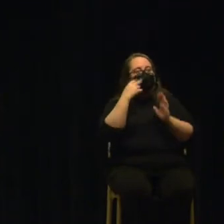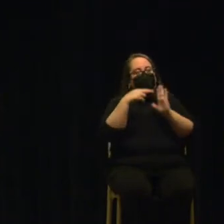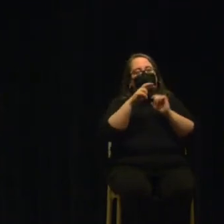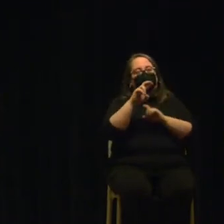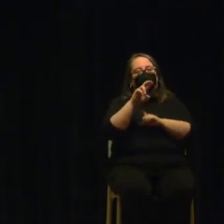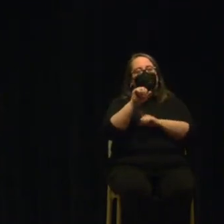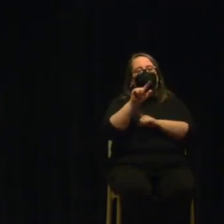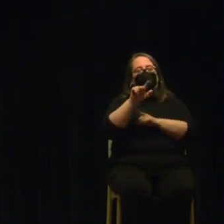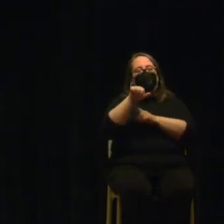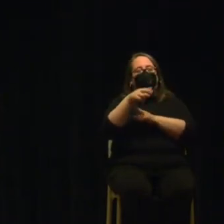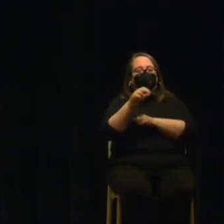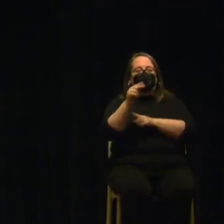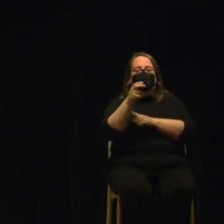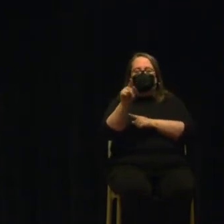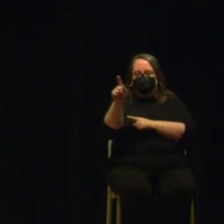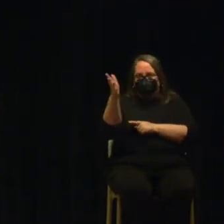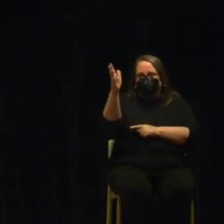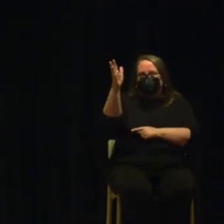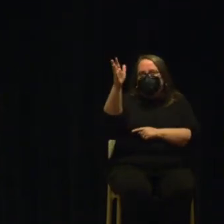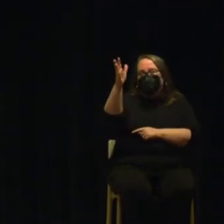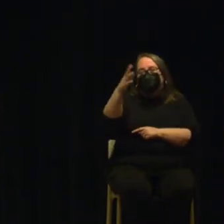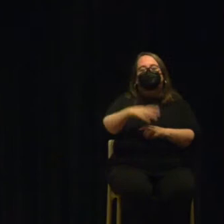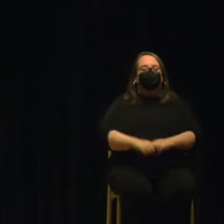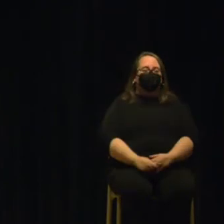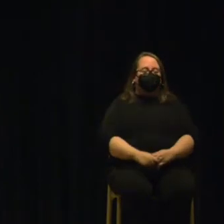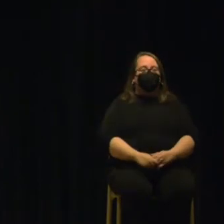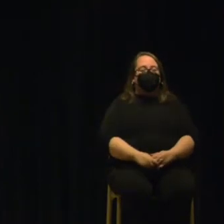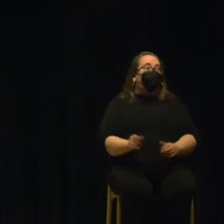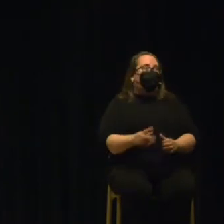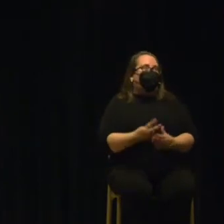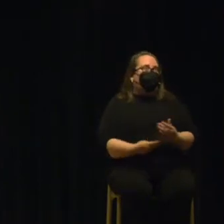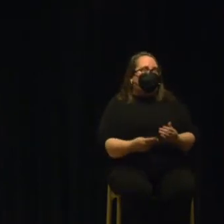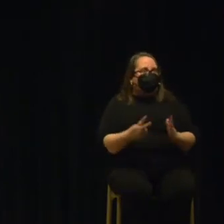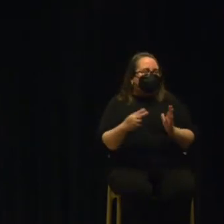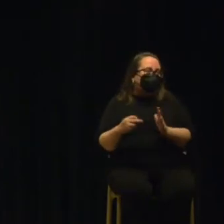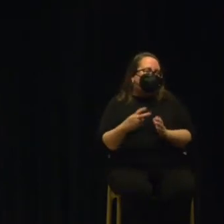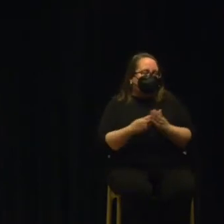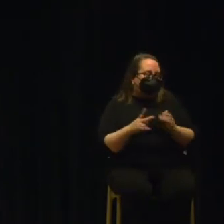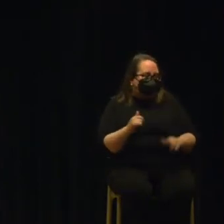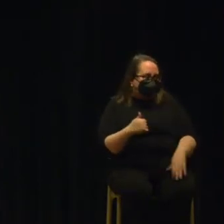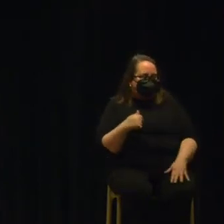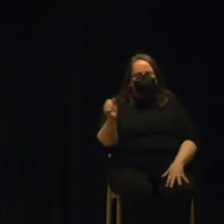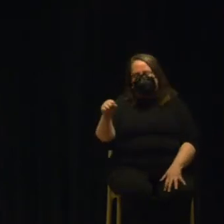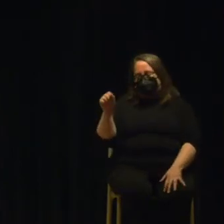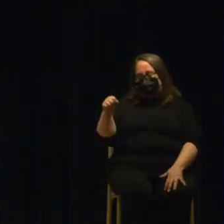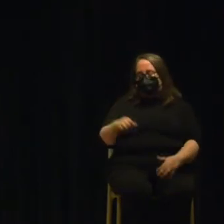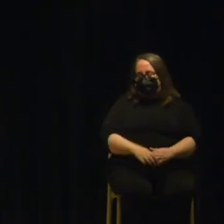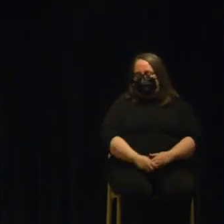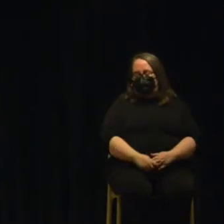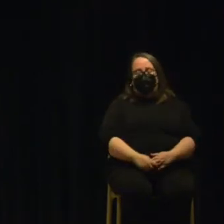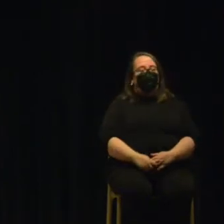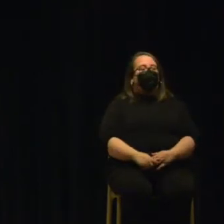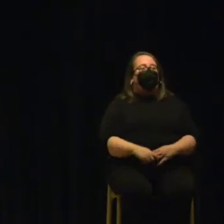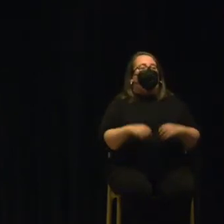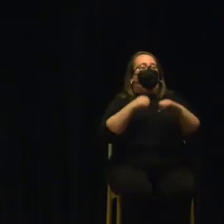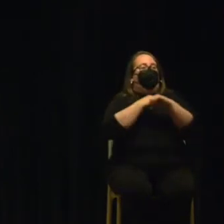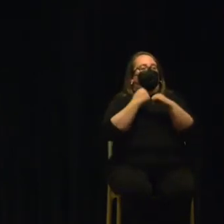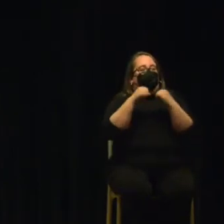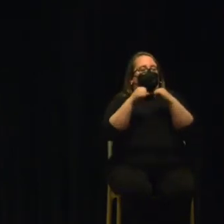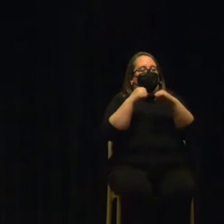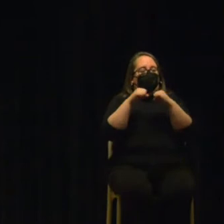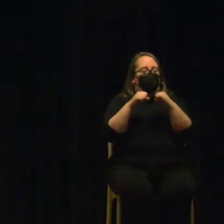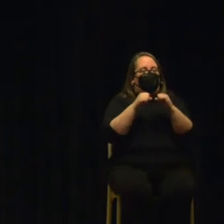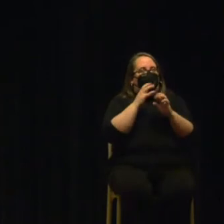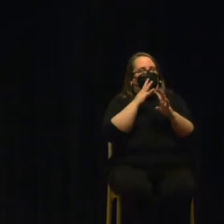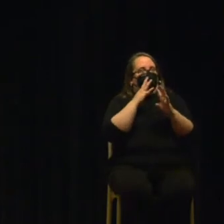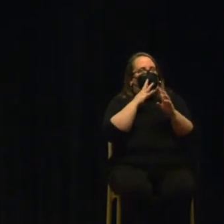Ellison. One of those two things. That's what's or up. Or both, like me. Yeah, you can do both things, right? Battle Royale, and this isn't the voice of Jack